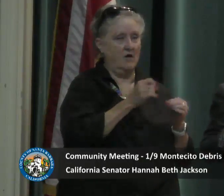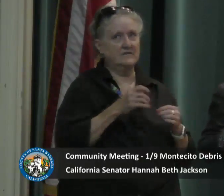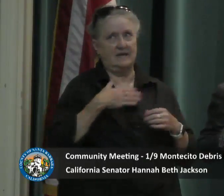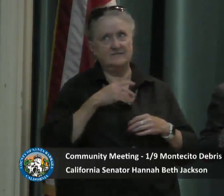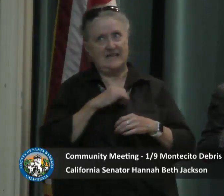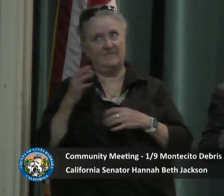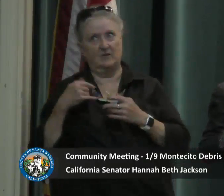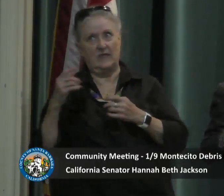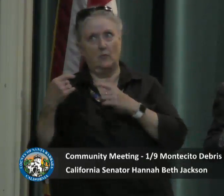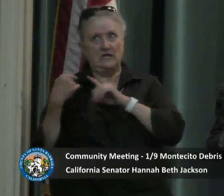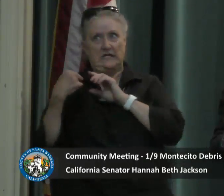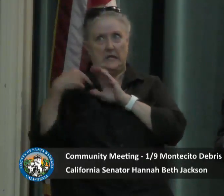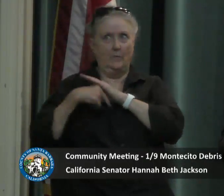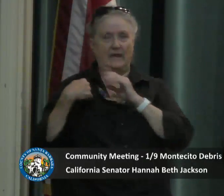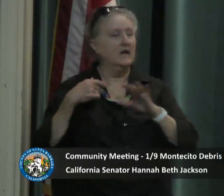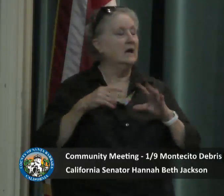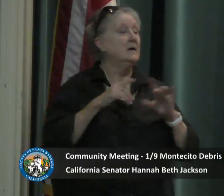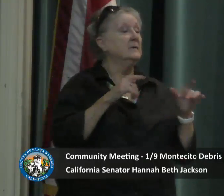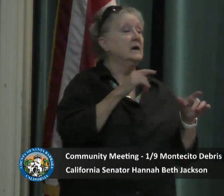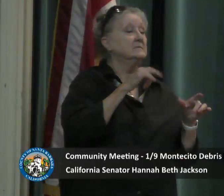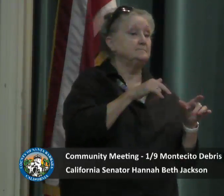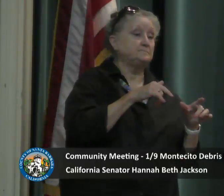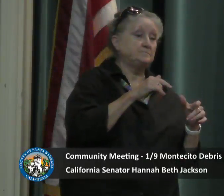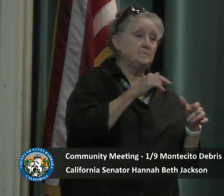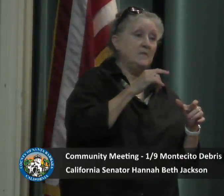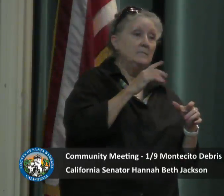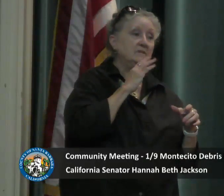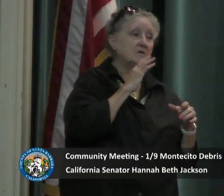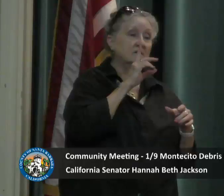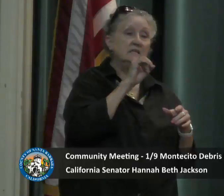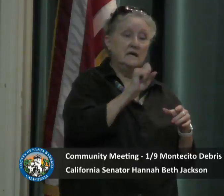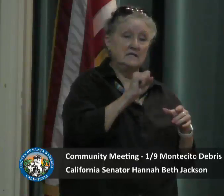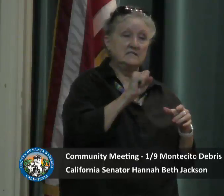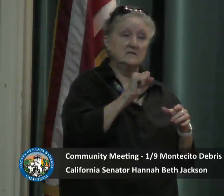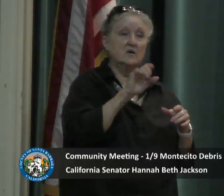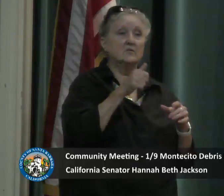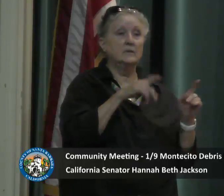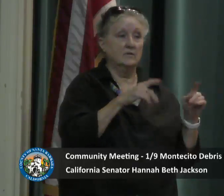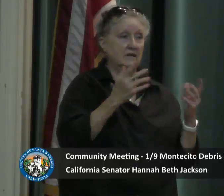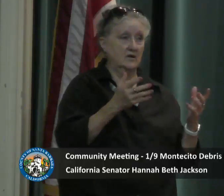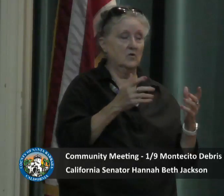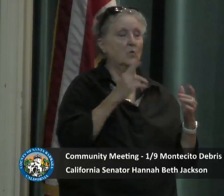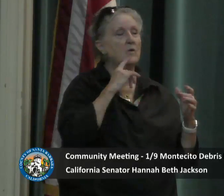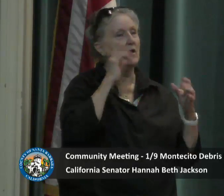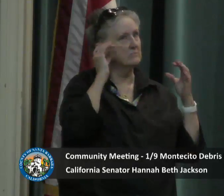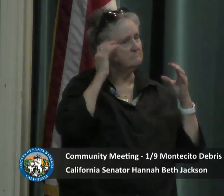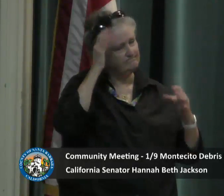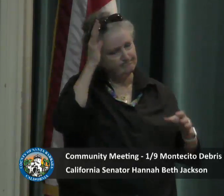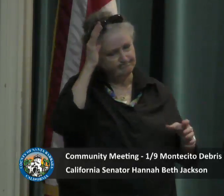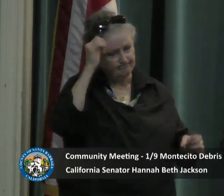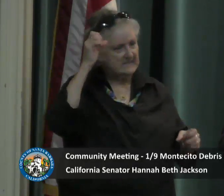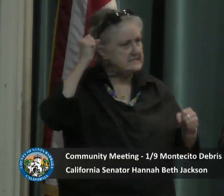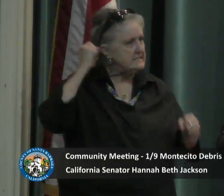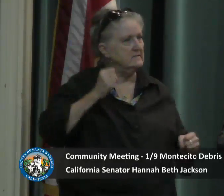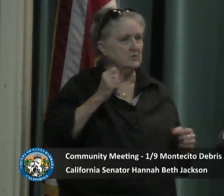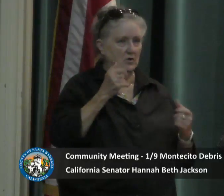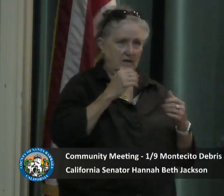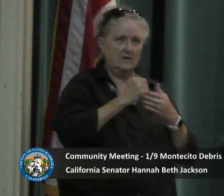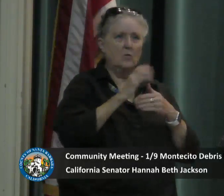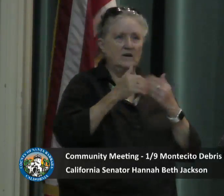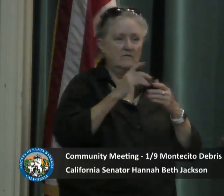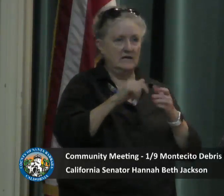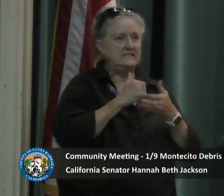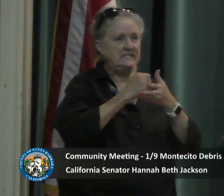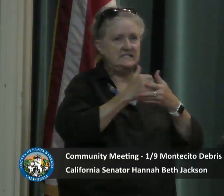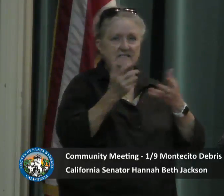DOS or speak with any of these folks here. We are determined you are going to get whatever assistance is available in that